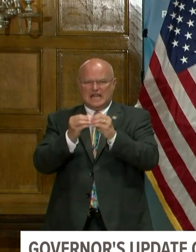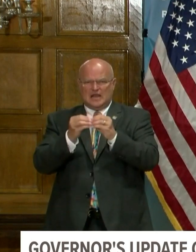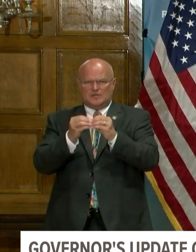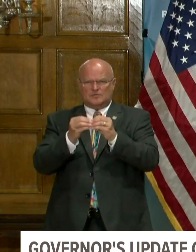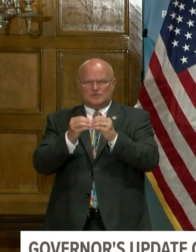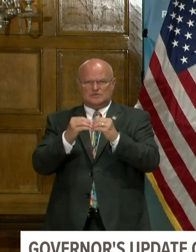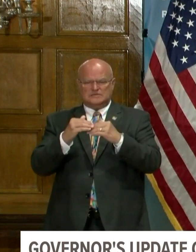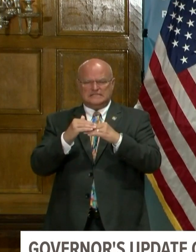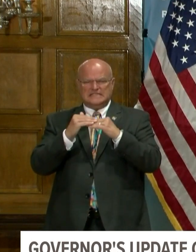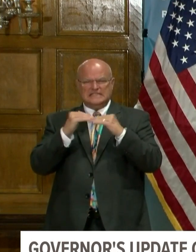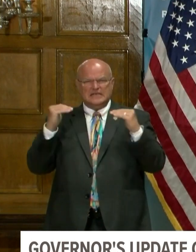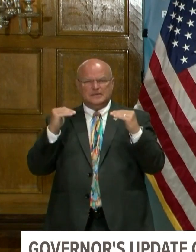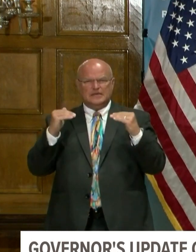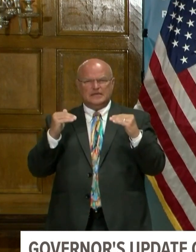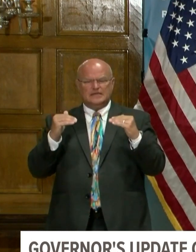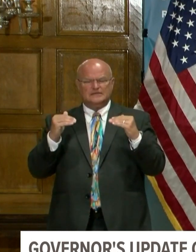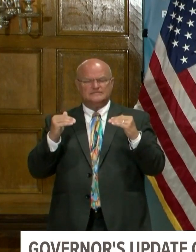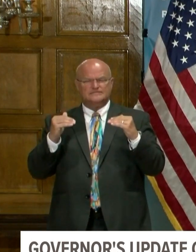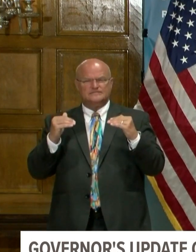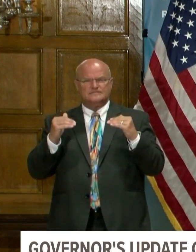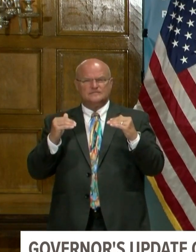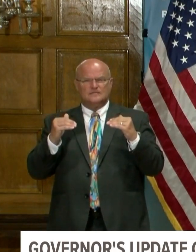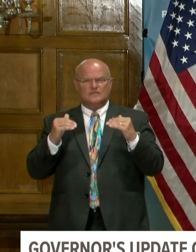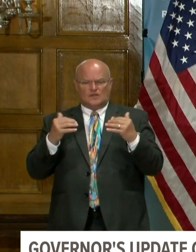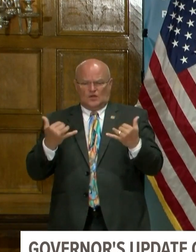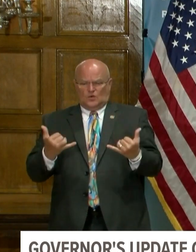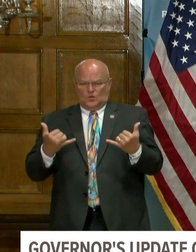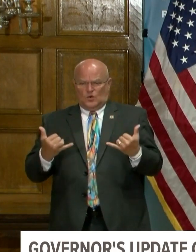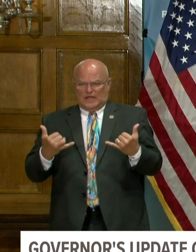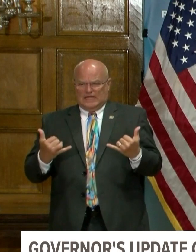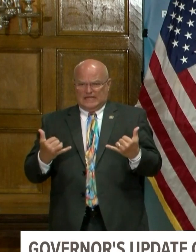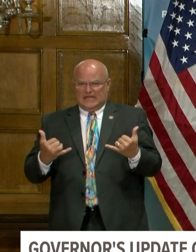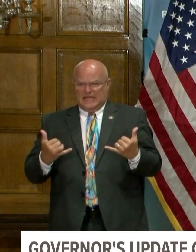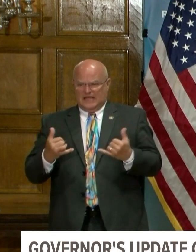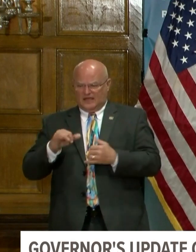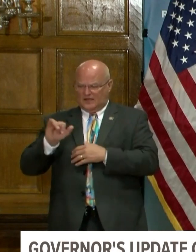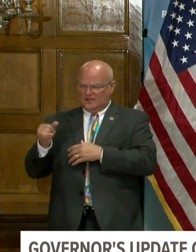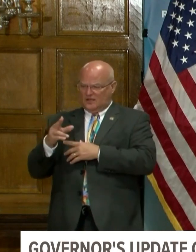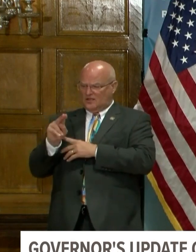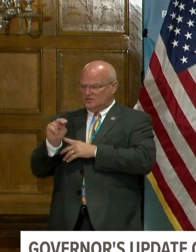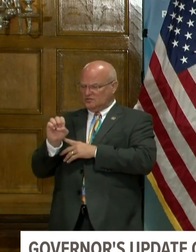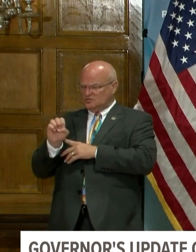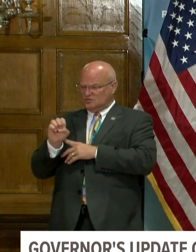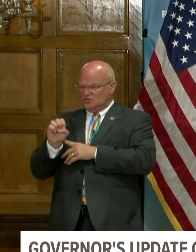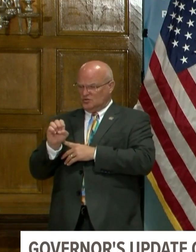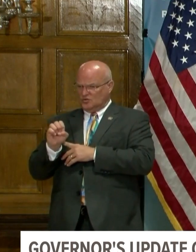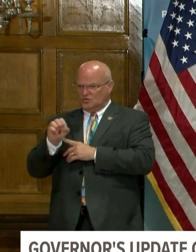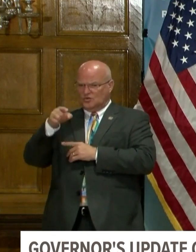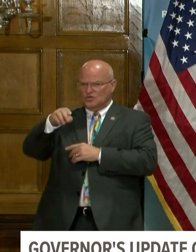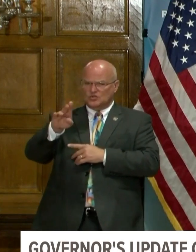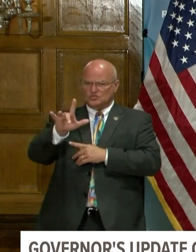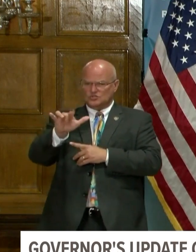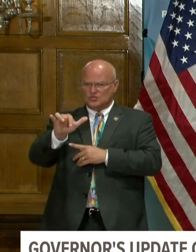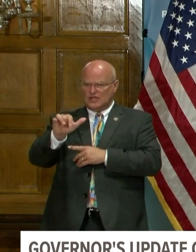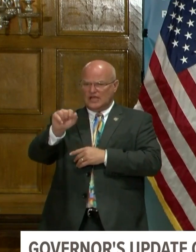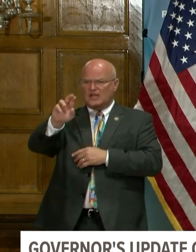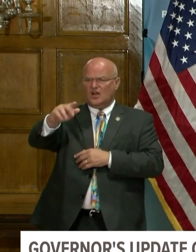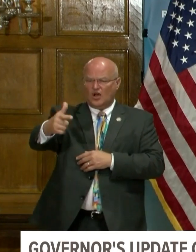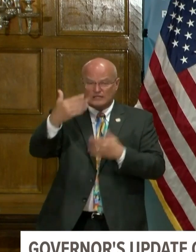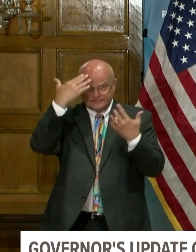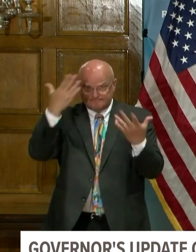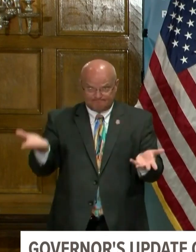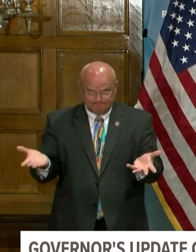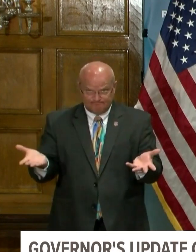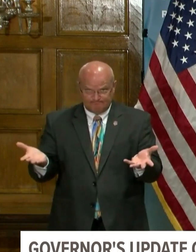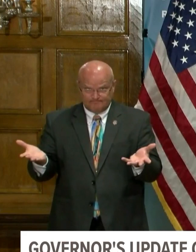We look at this every day. Nobody knows today in June what it's going to be like in July, much less August.